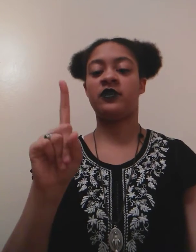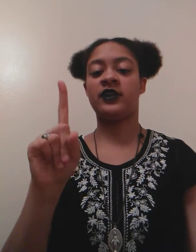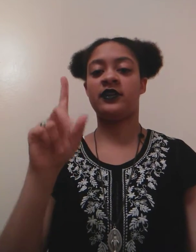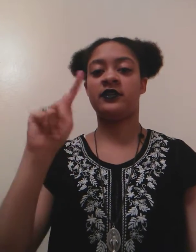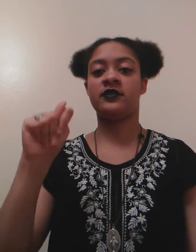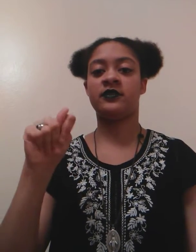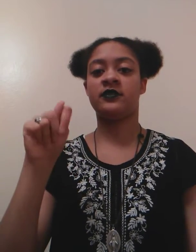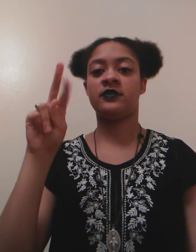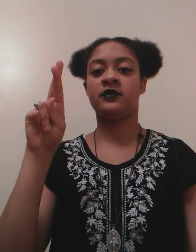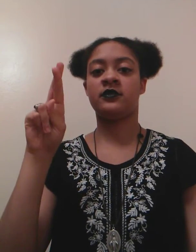1